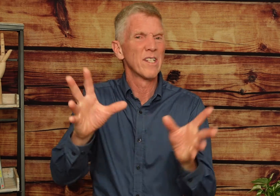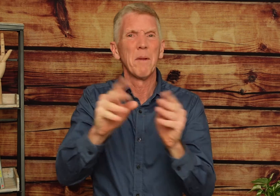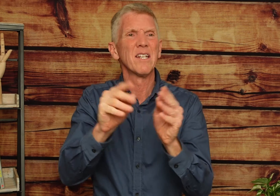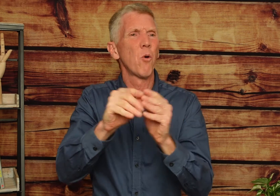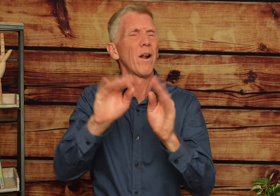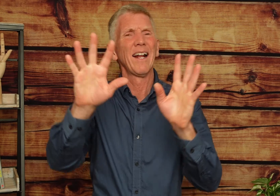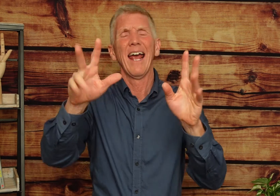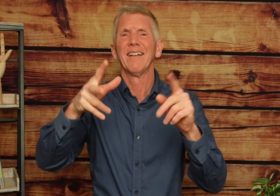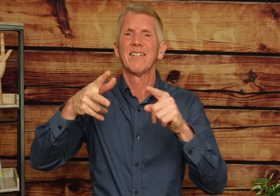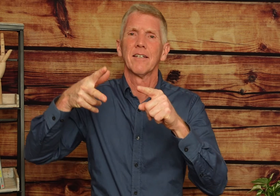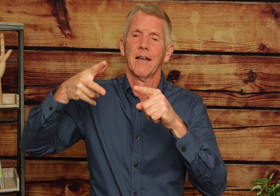meeting's going on. Hey,